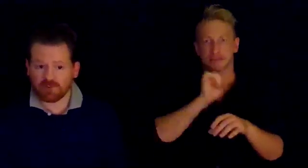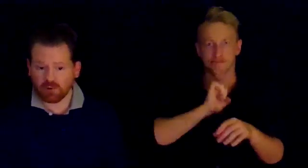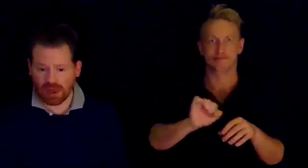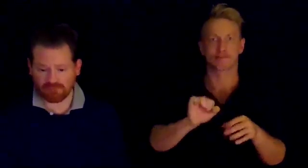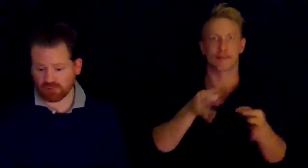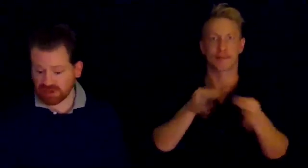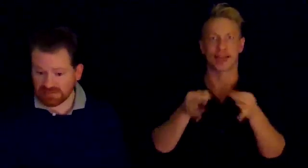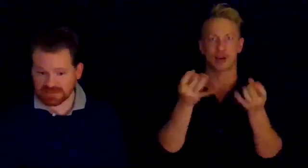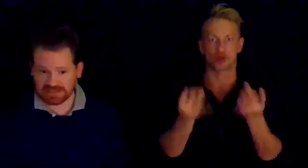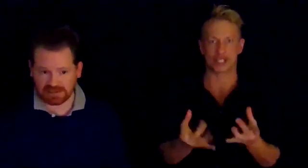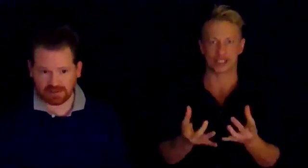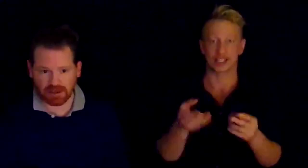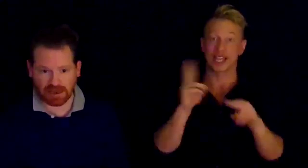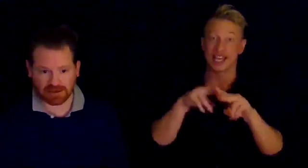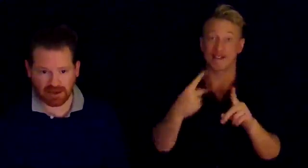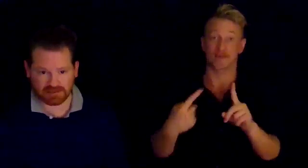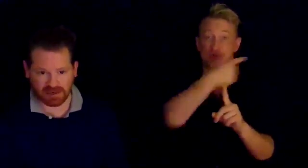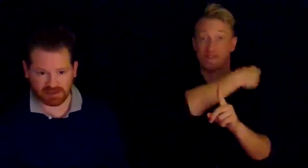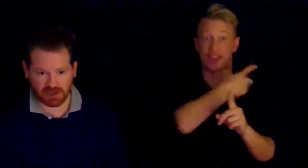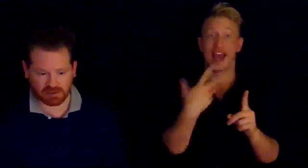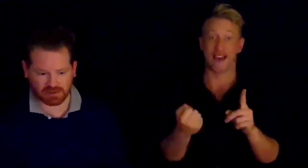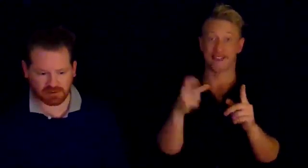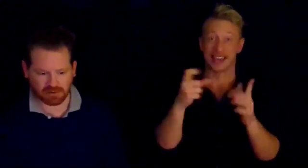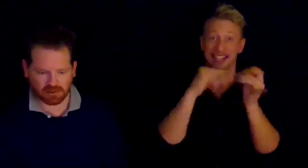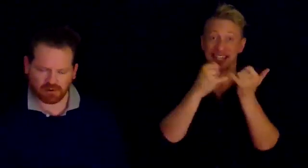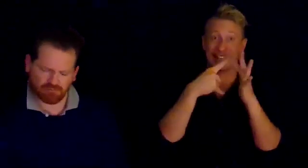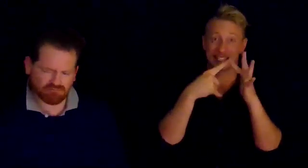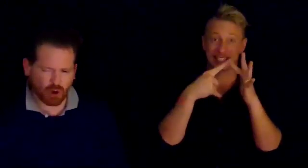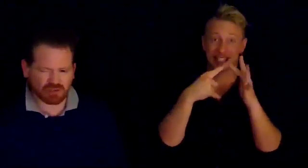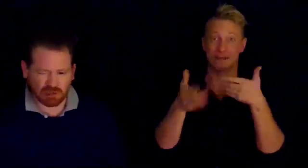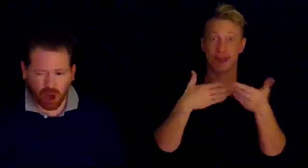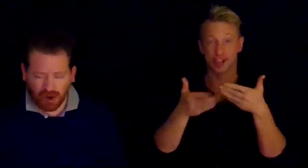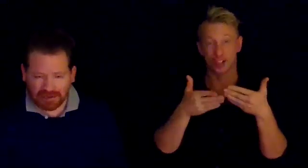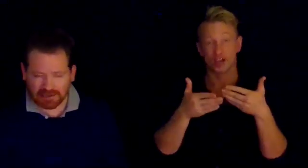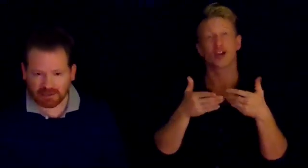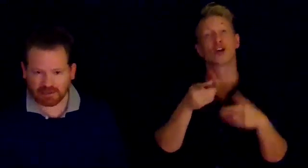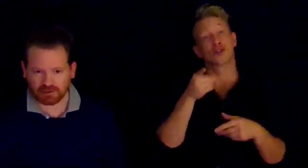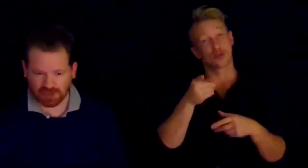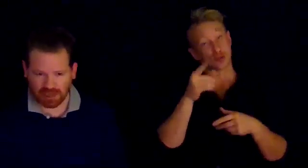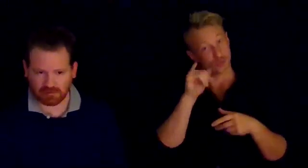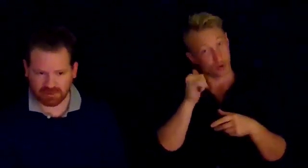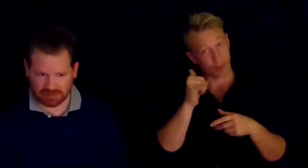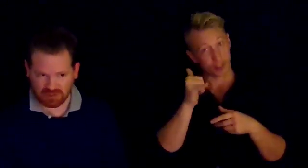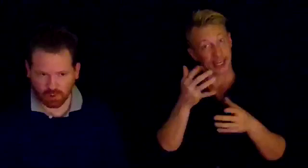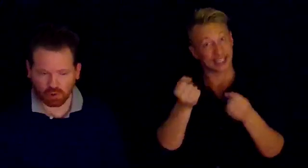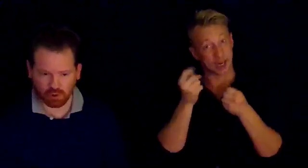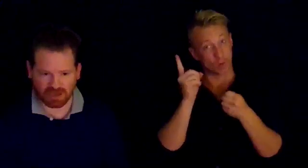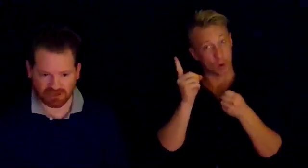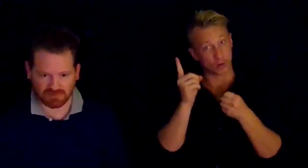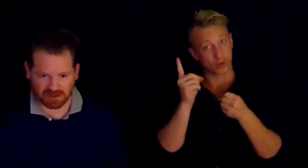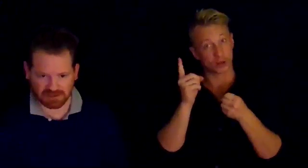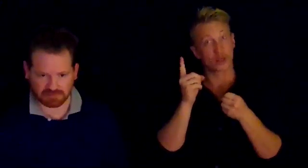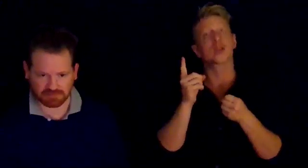So if you have previously had a case manager, most likely you'll get some